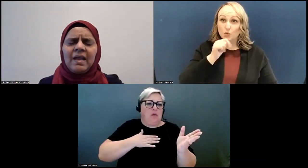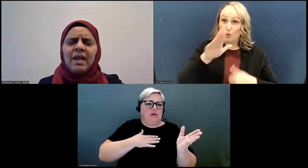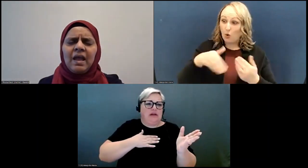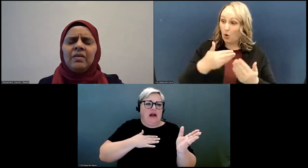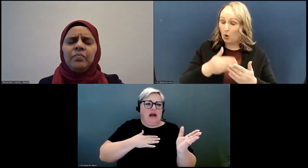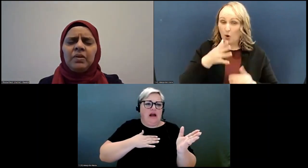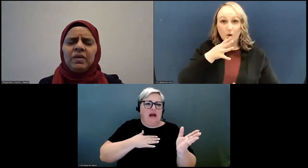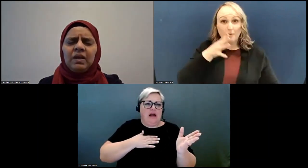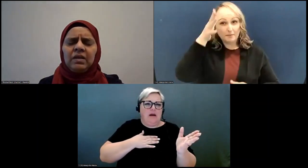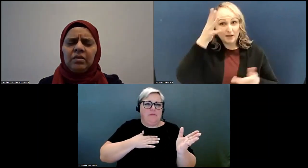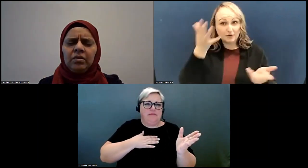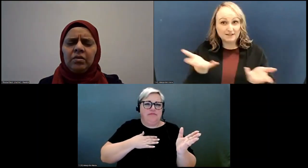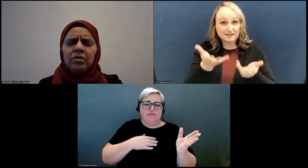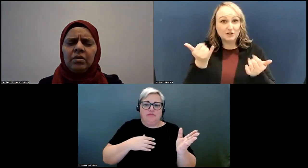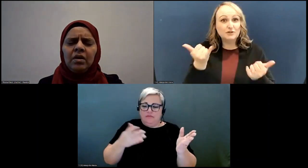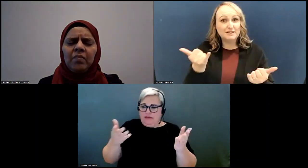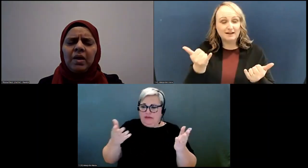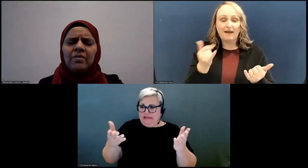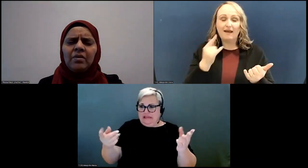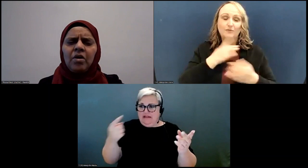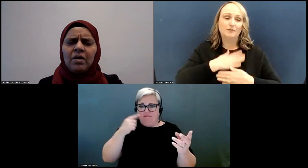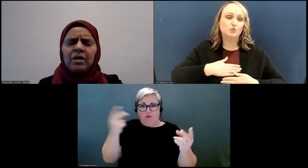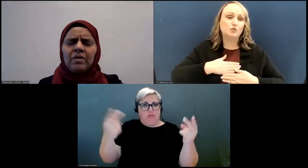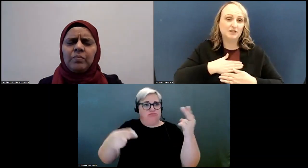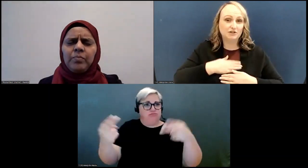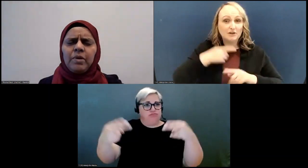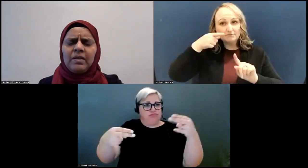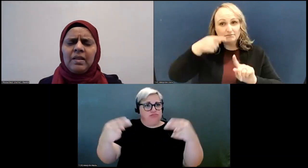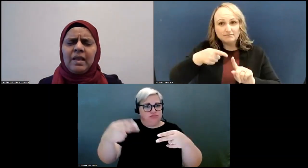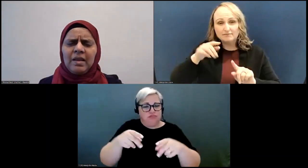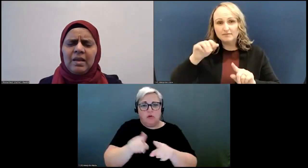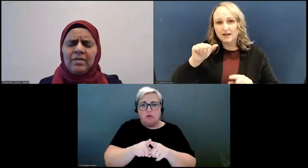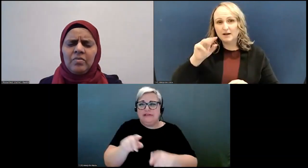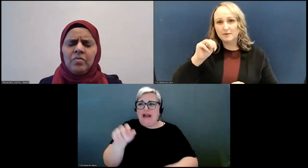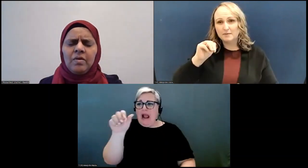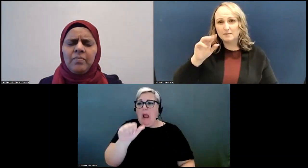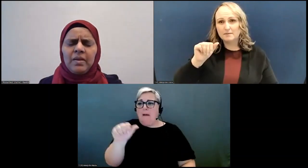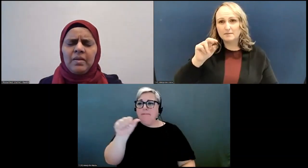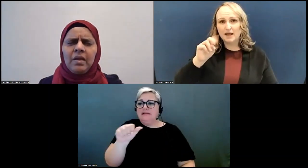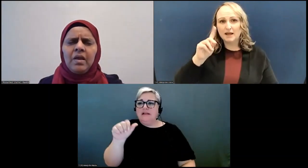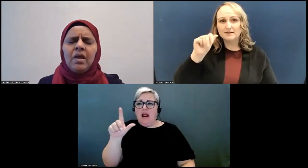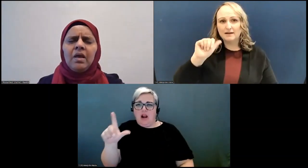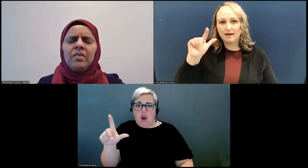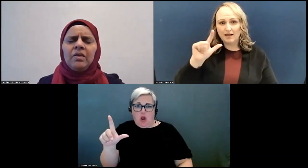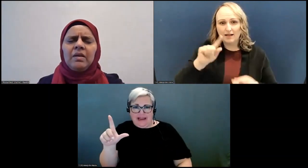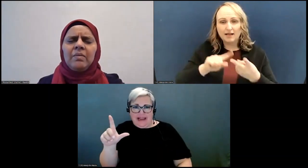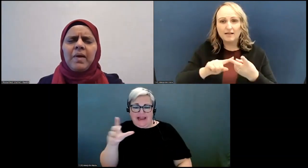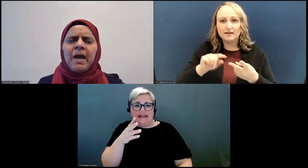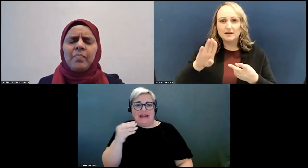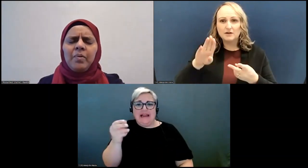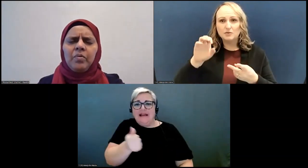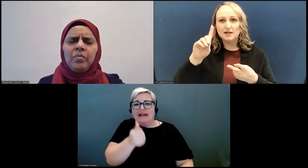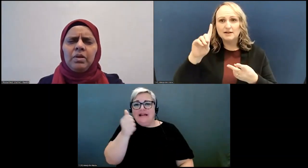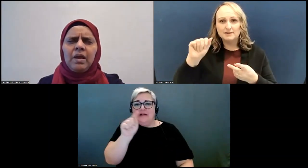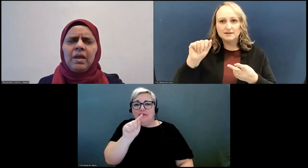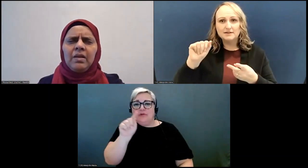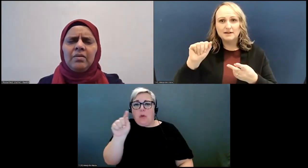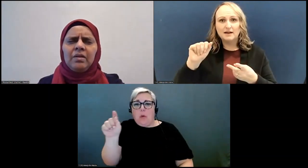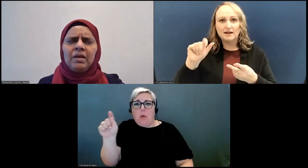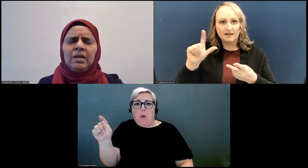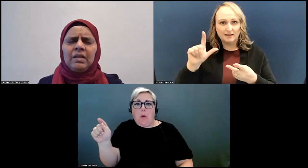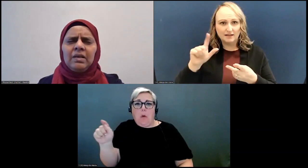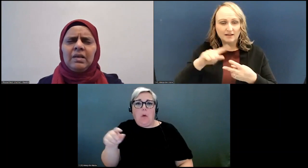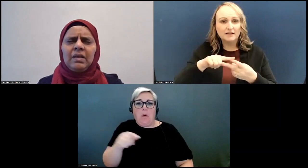today, and in particular, Amanda Lockridge and Brenda Lenihan, who have been the backbone